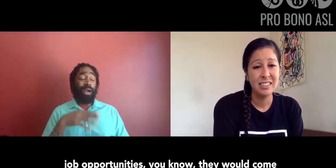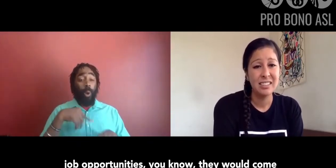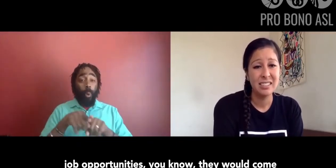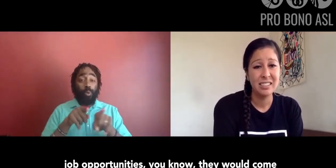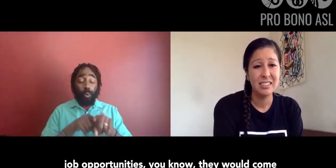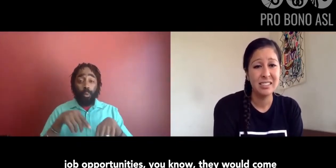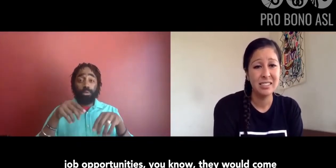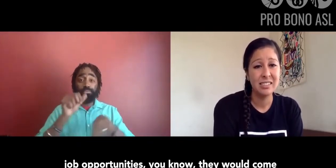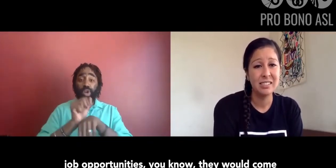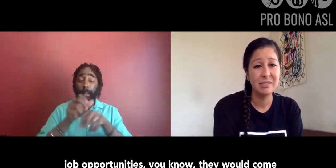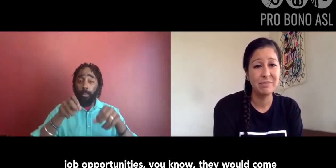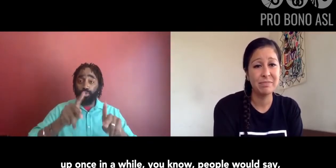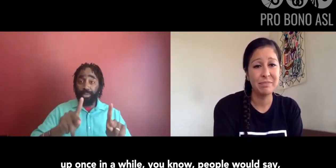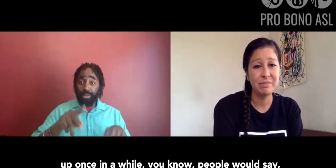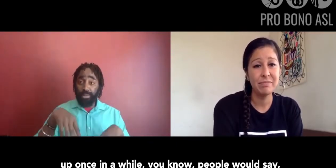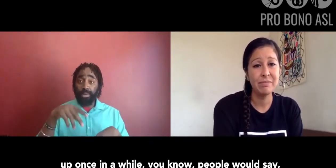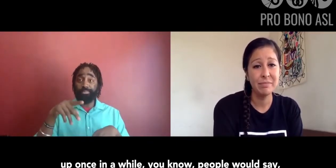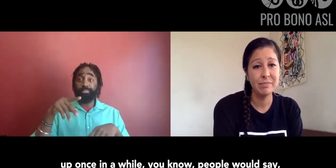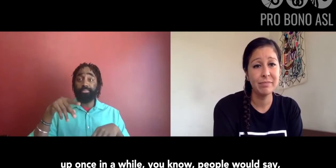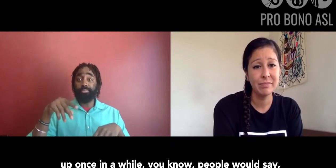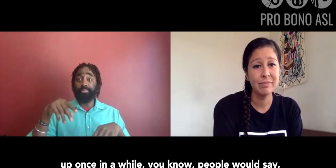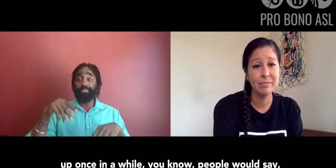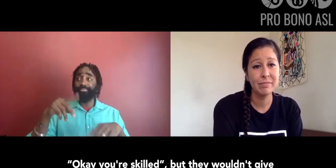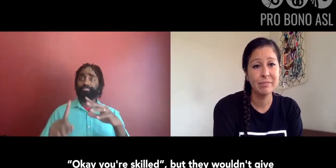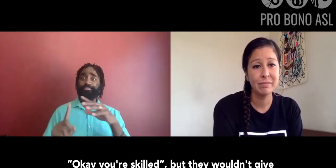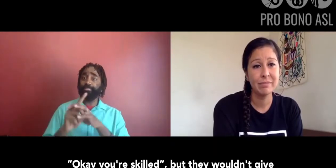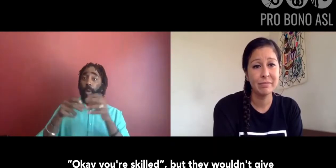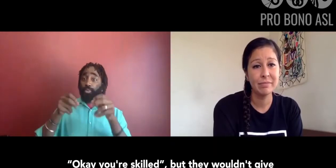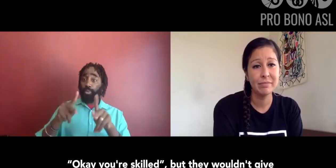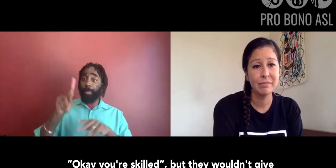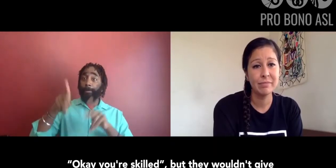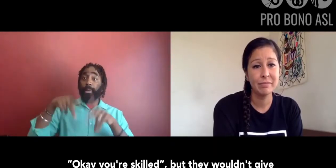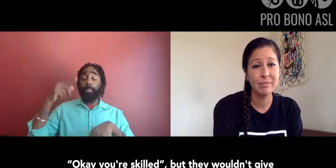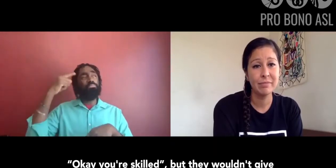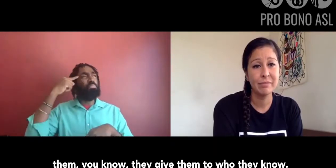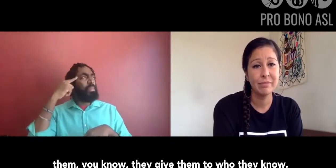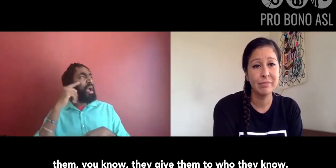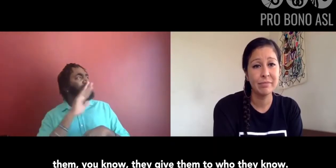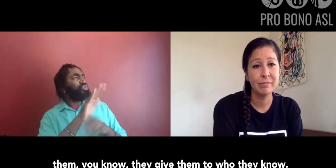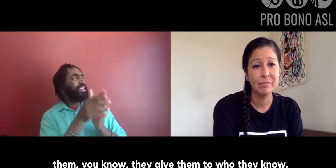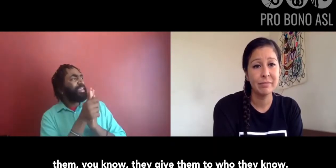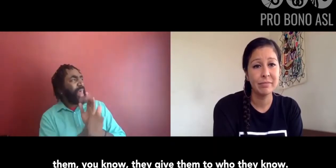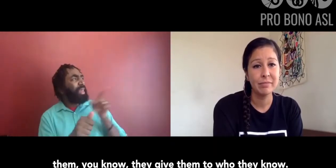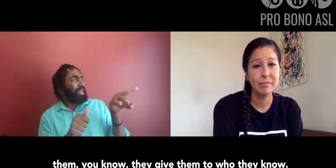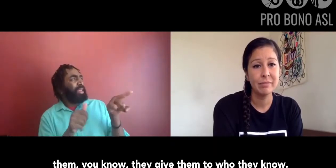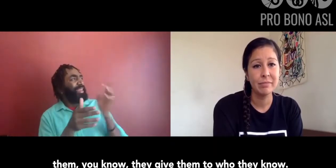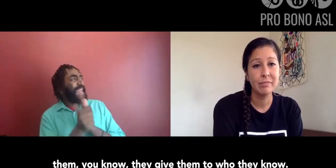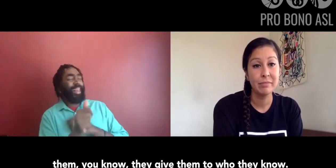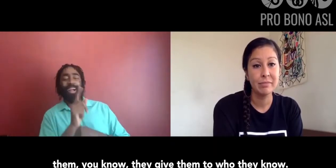opportunities, they would come up once in a while. People would say, okay, you're skilled, but they wouldn't give them,